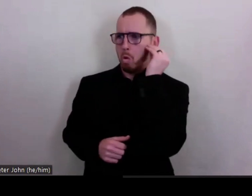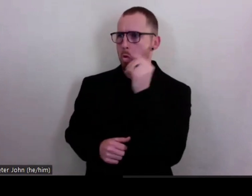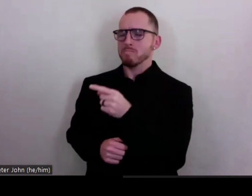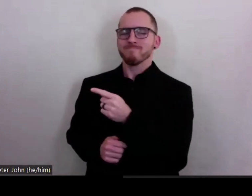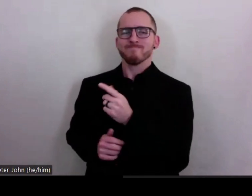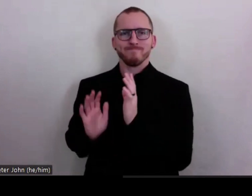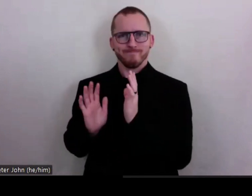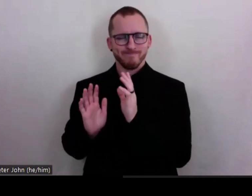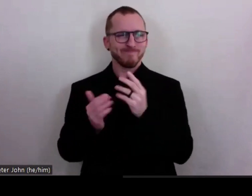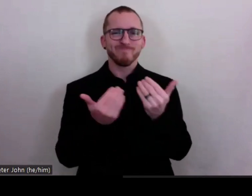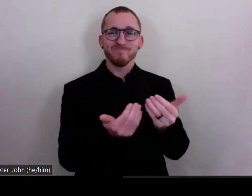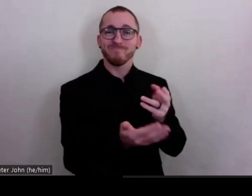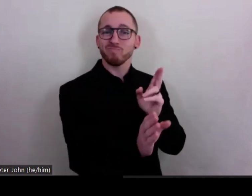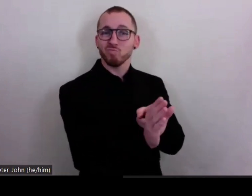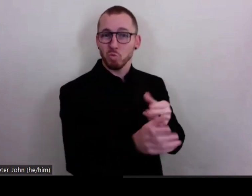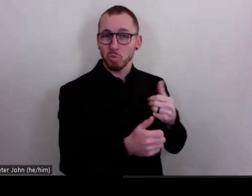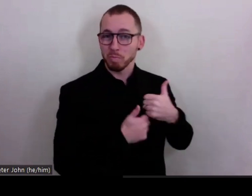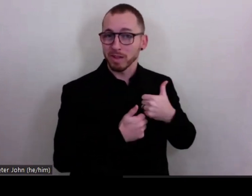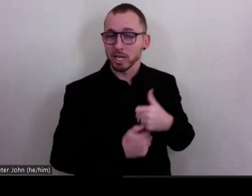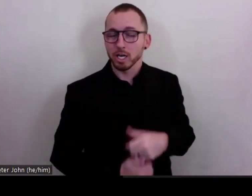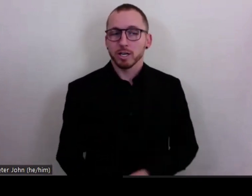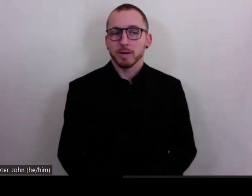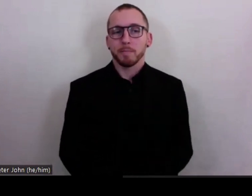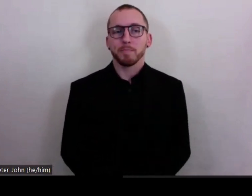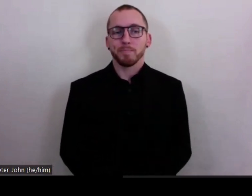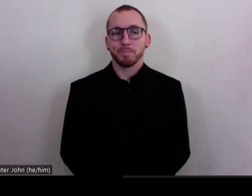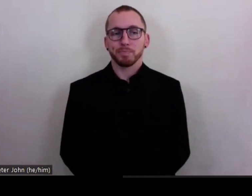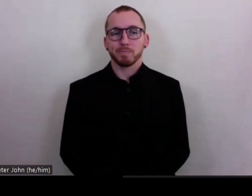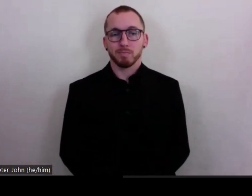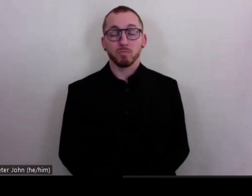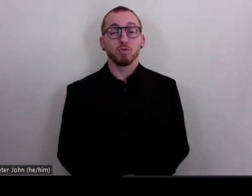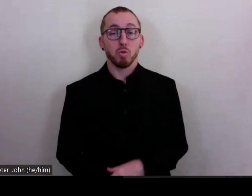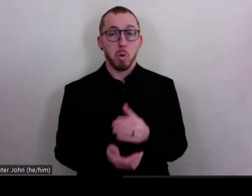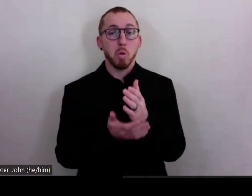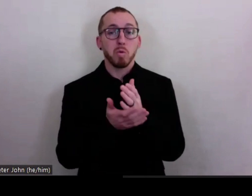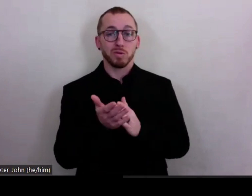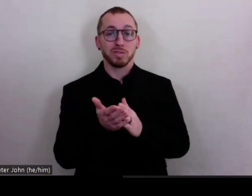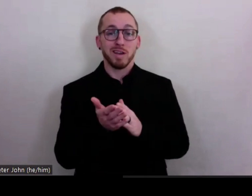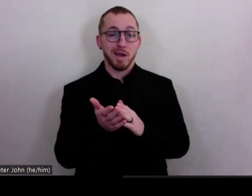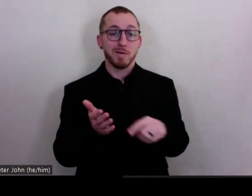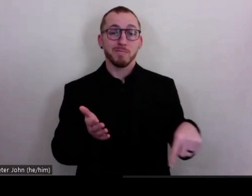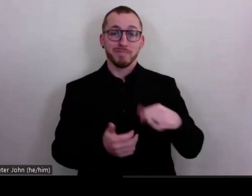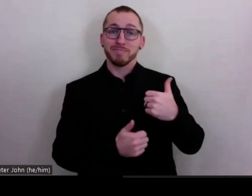to remember that sometimes trauma begins before they sign that piece of paper.